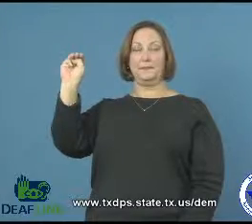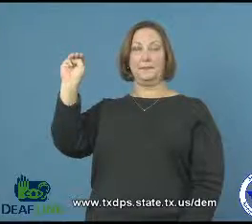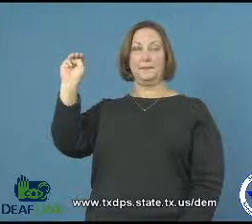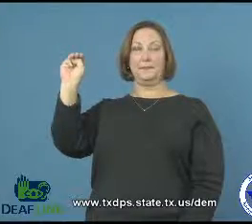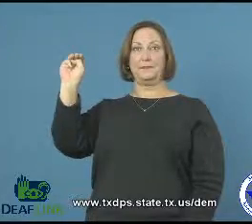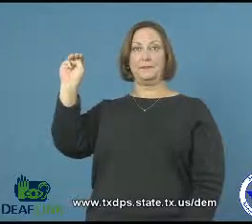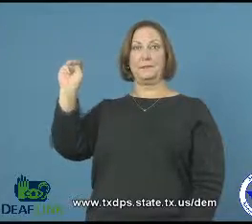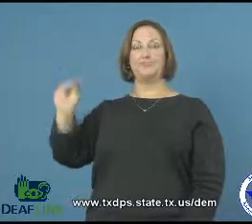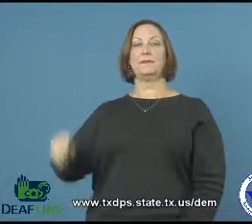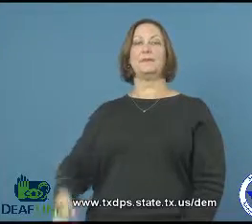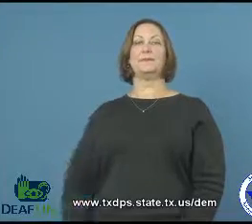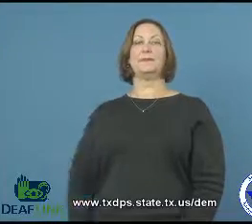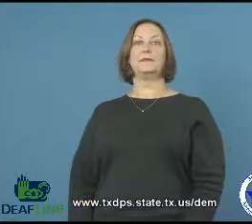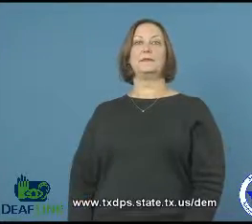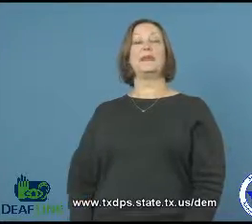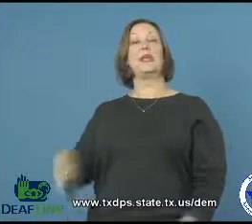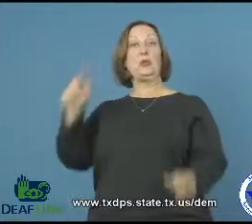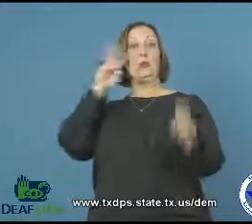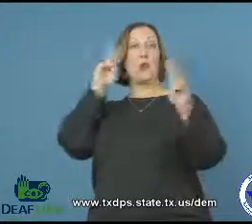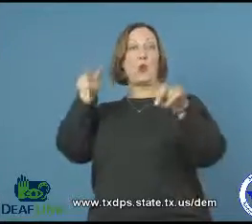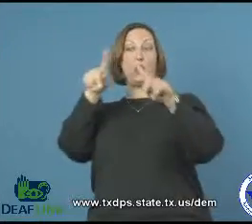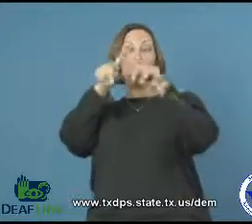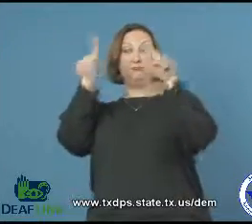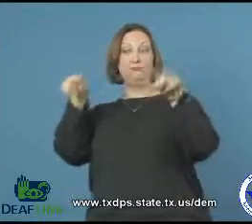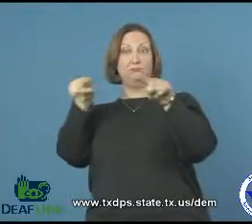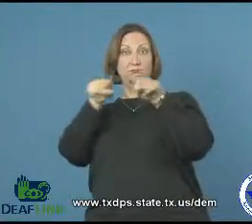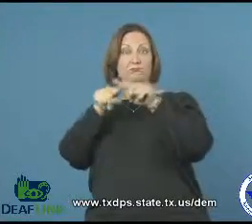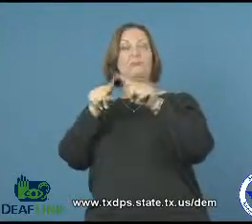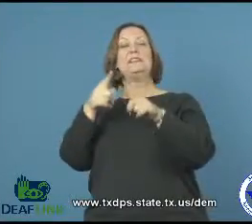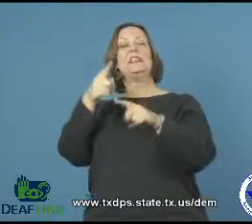www.tx.dps.us/DEM under Public Information.